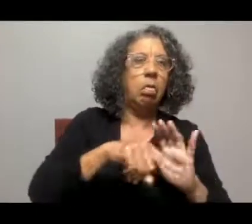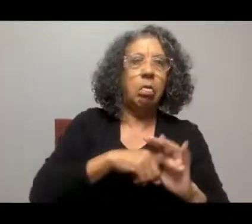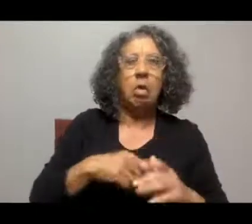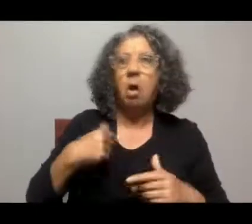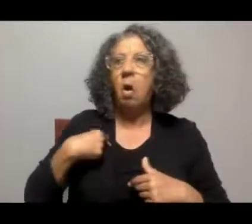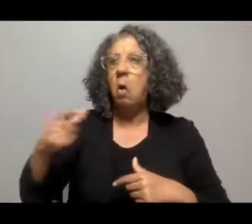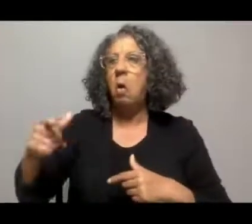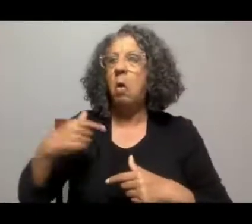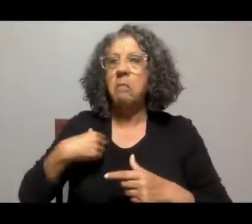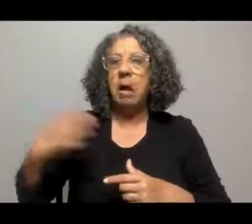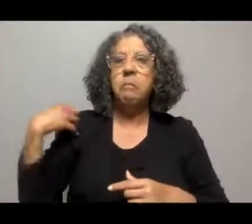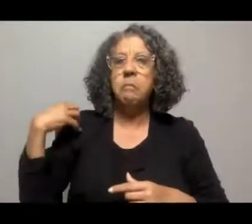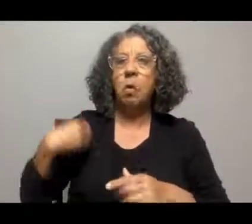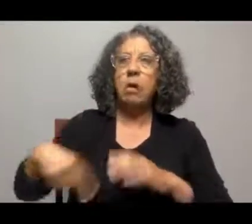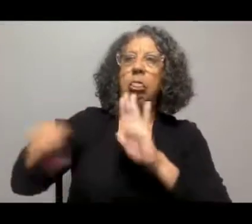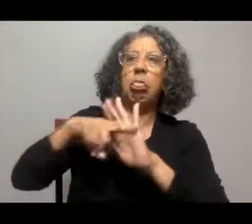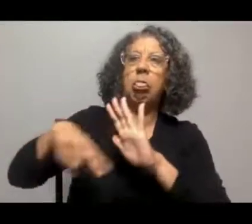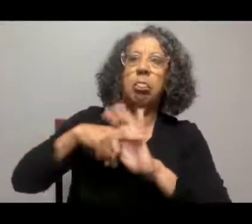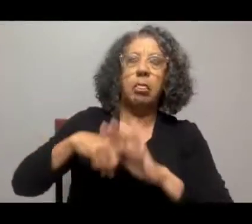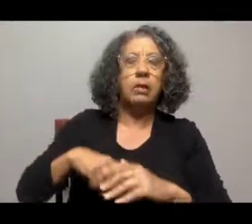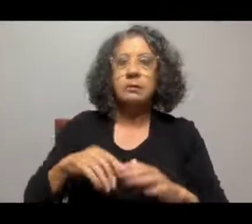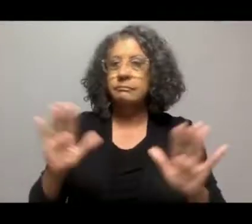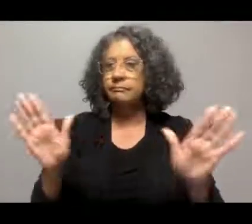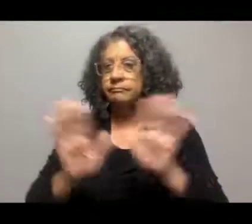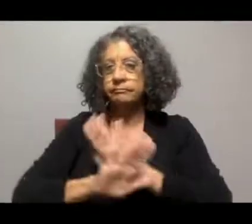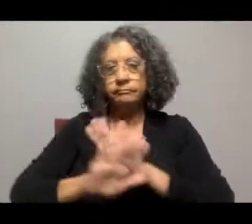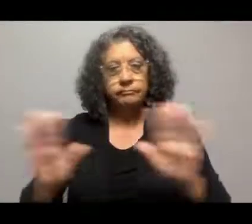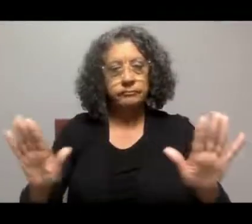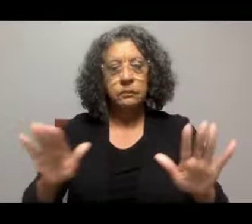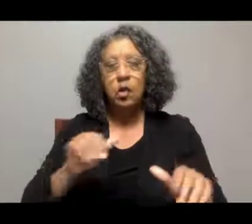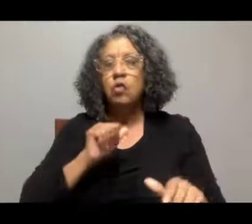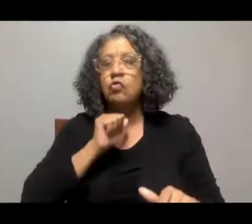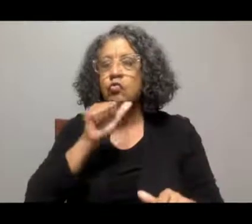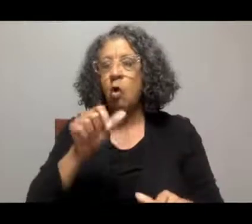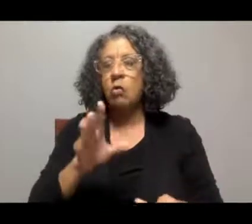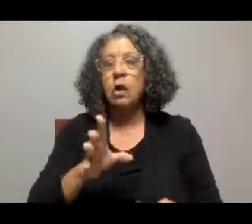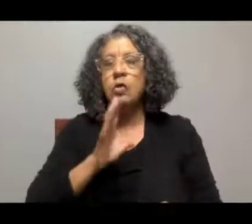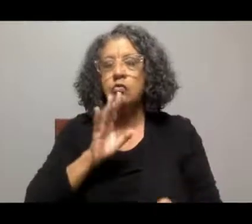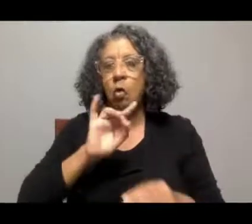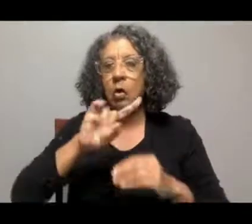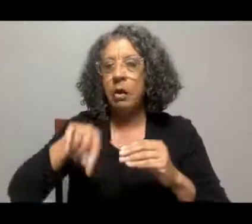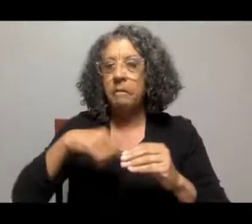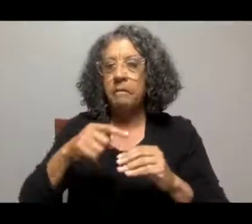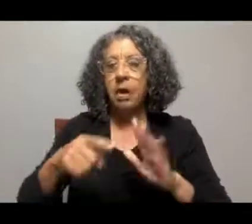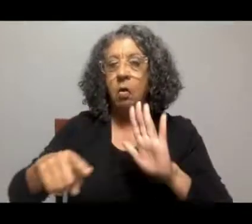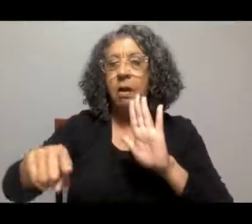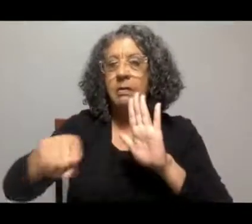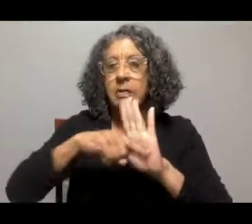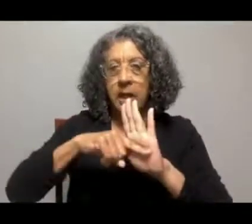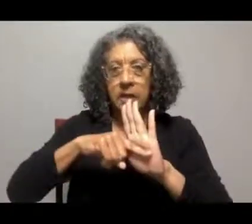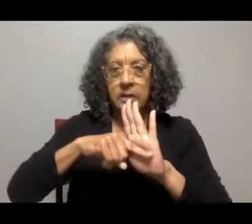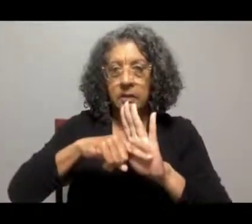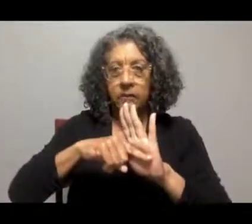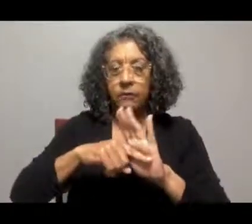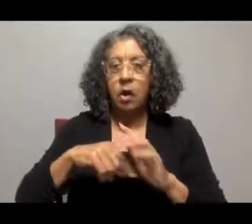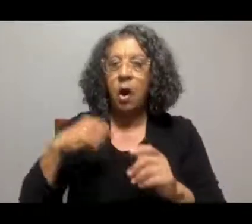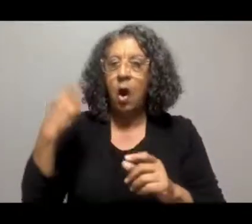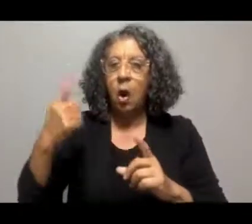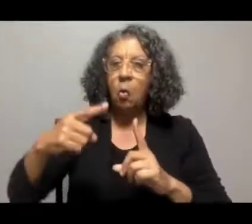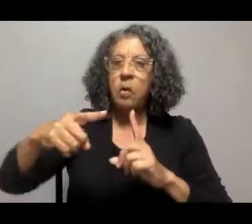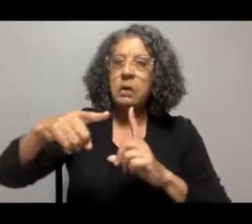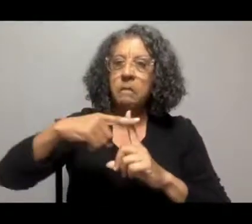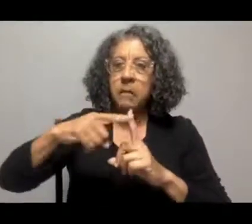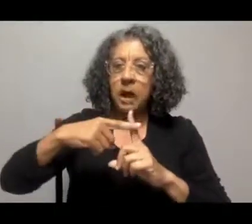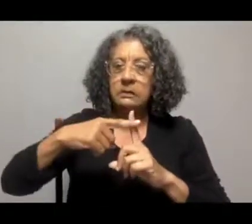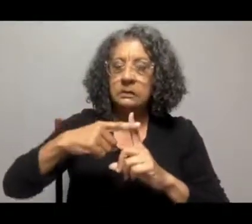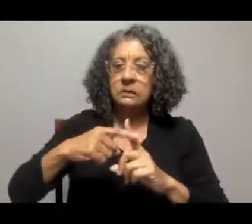about another company or your old boss. Don't talk about negative